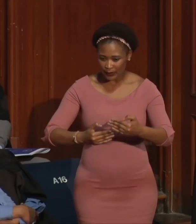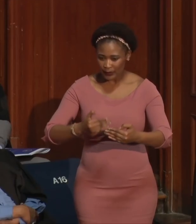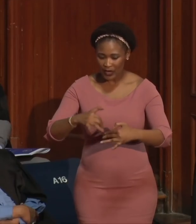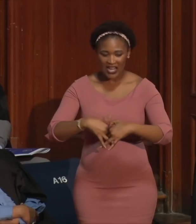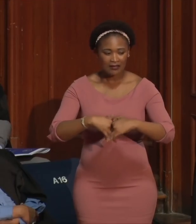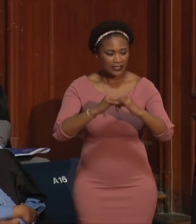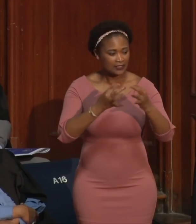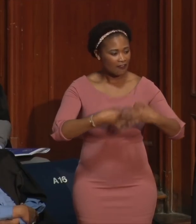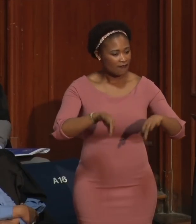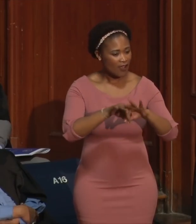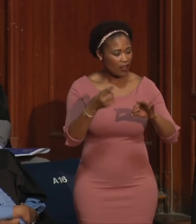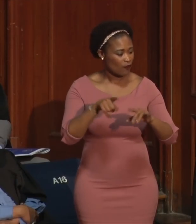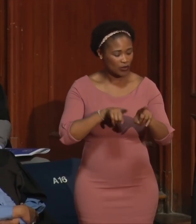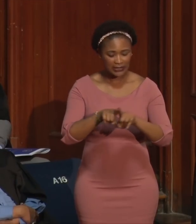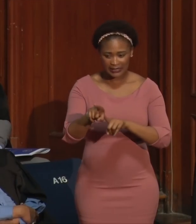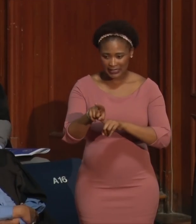that yields success.